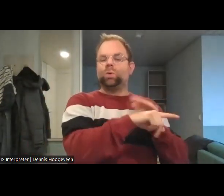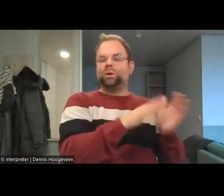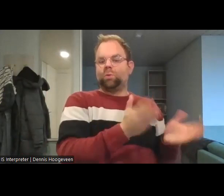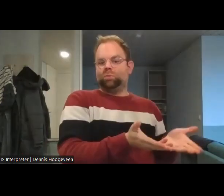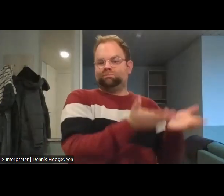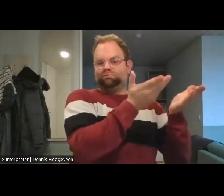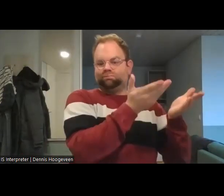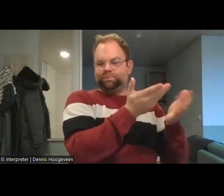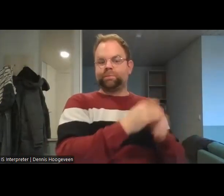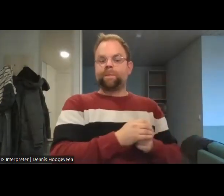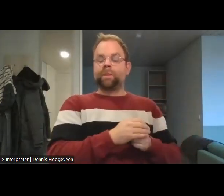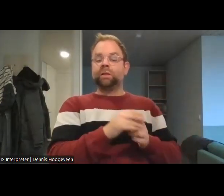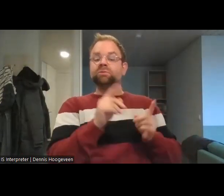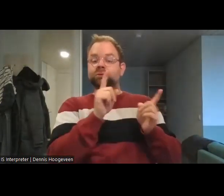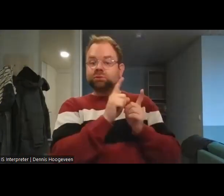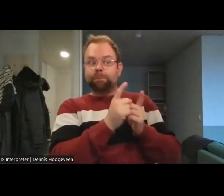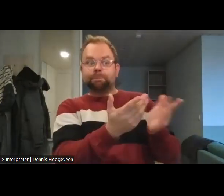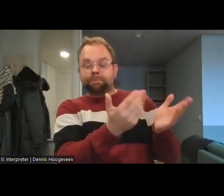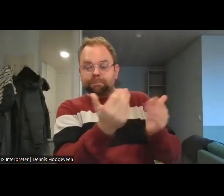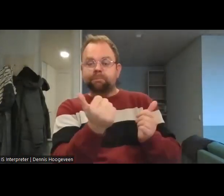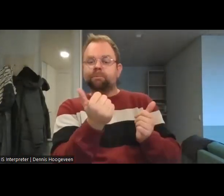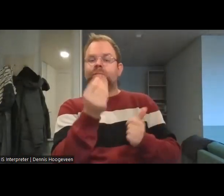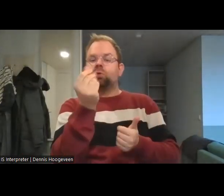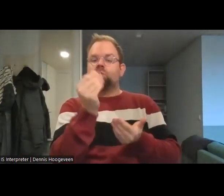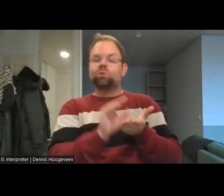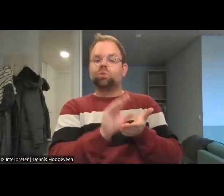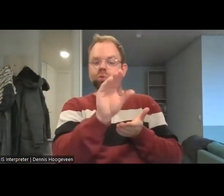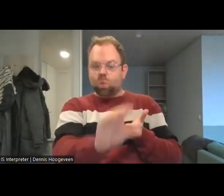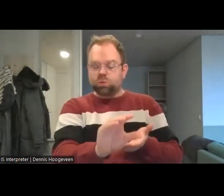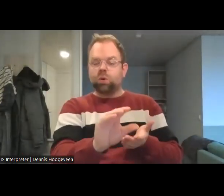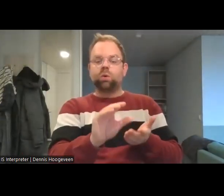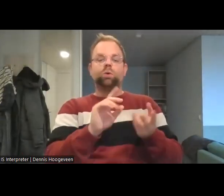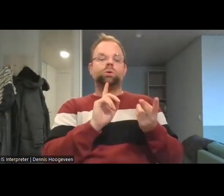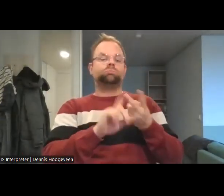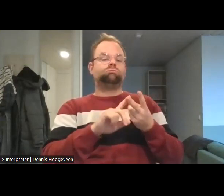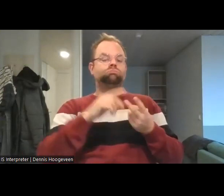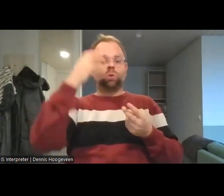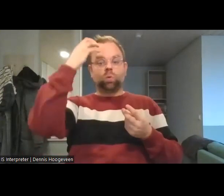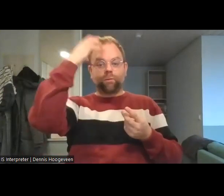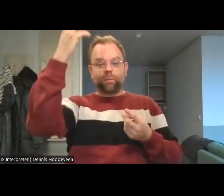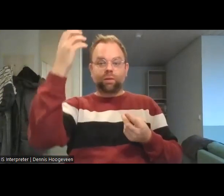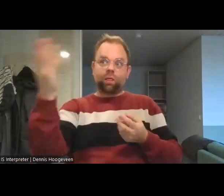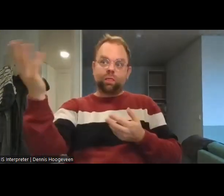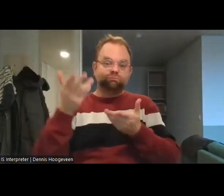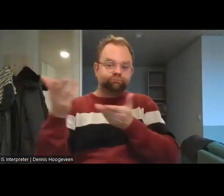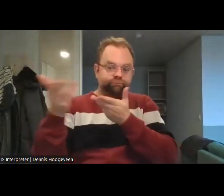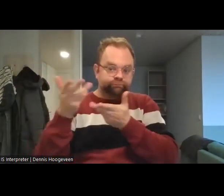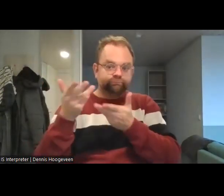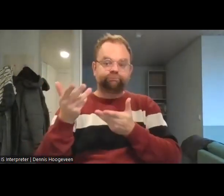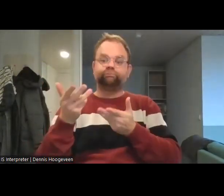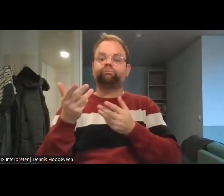governmental engagement, if it's not financial, that these resources, commitments,